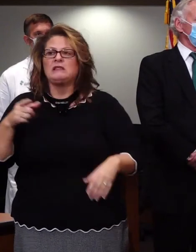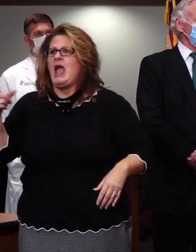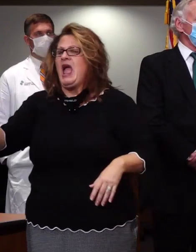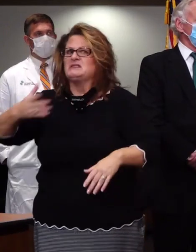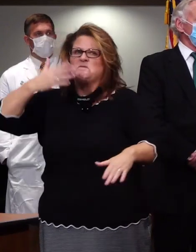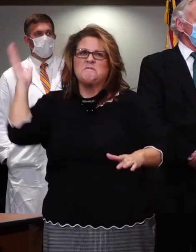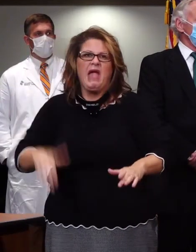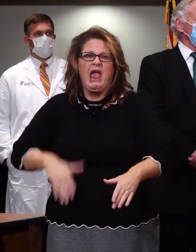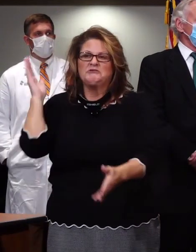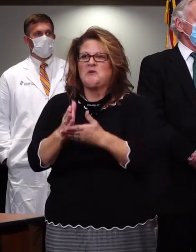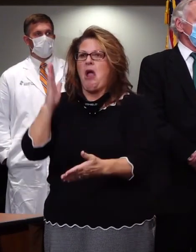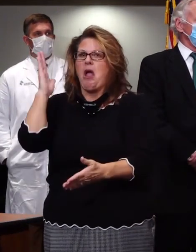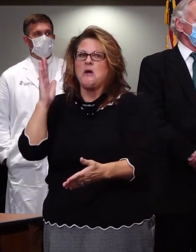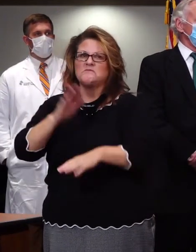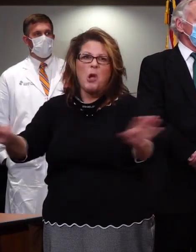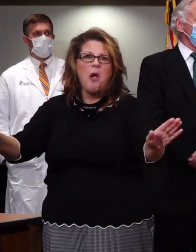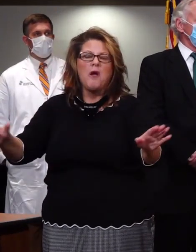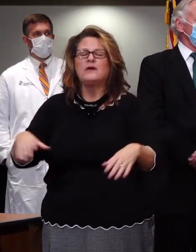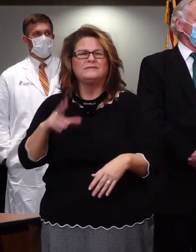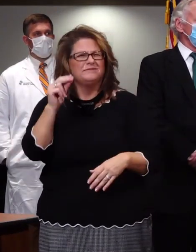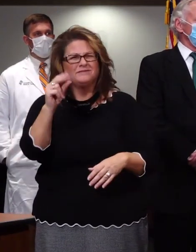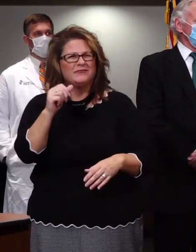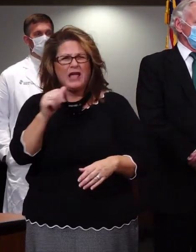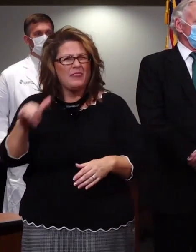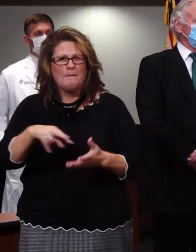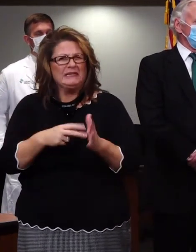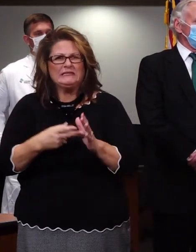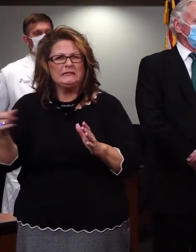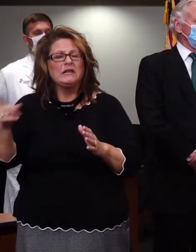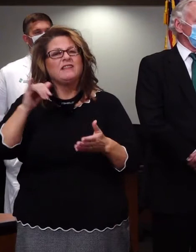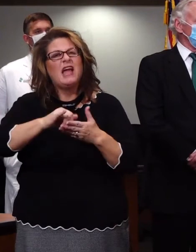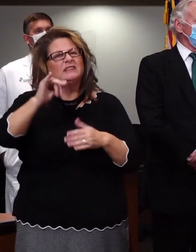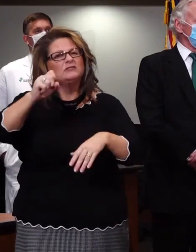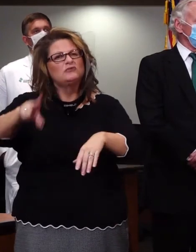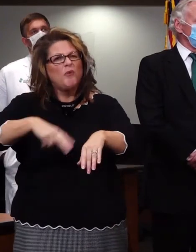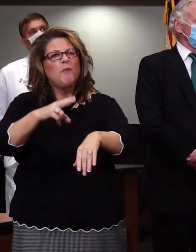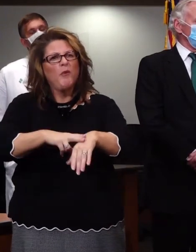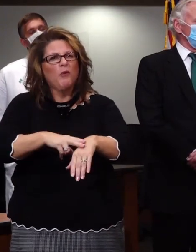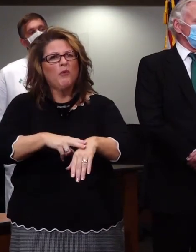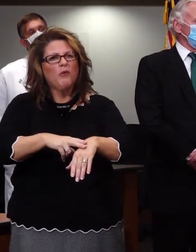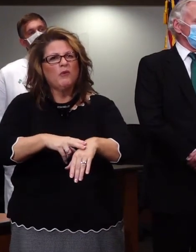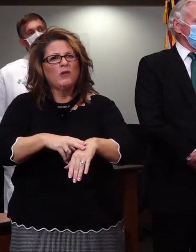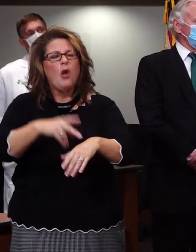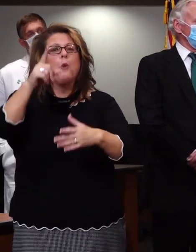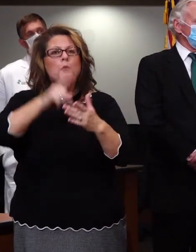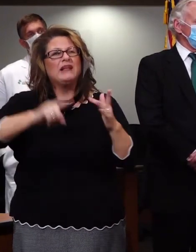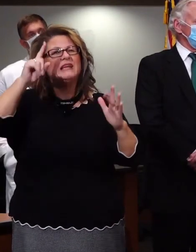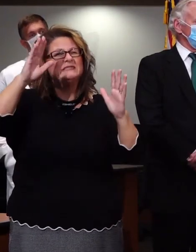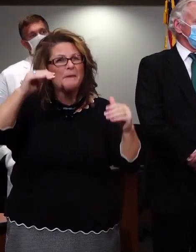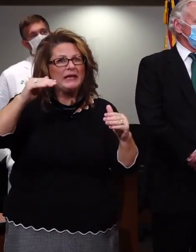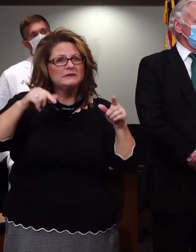body's immune system responding to the vaccine. And so we want people to understand clearly the difference between the safety and expected side